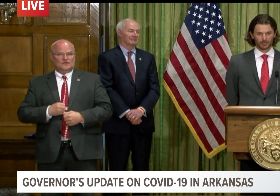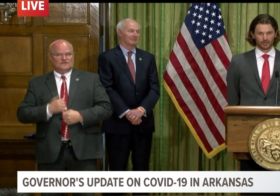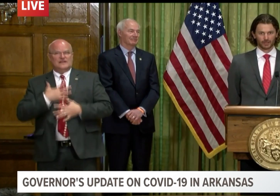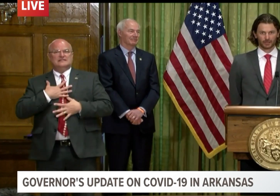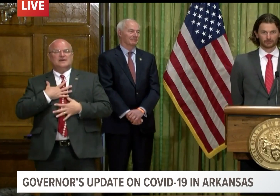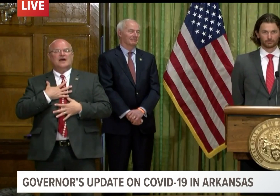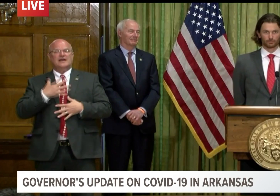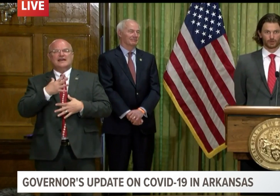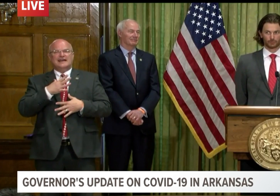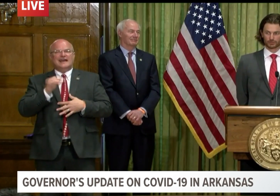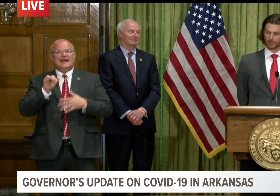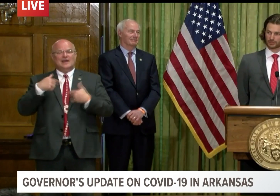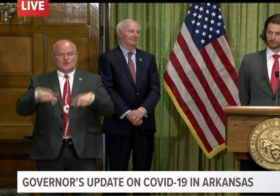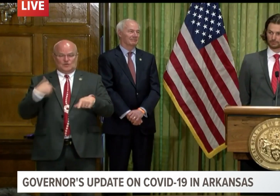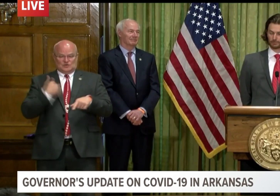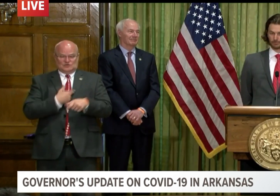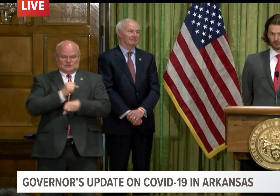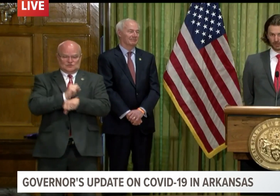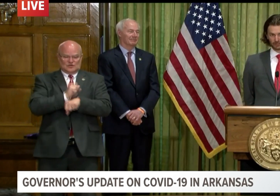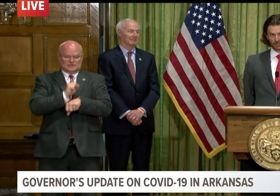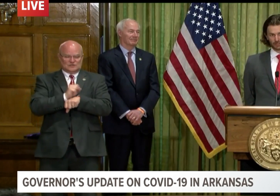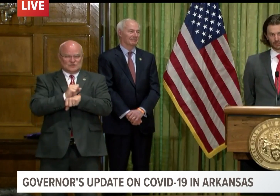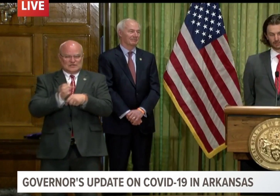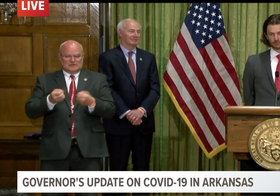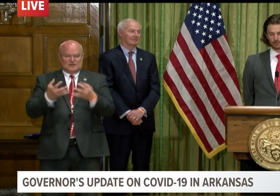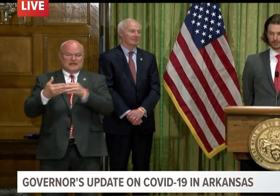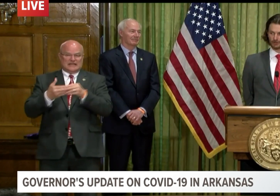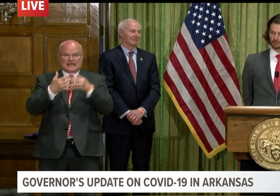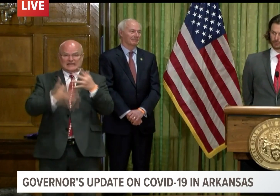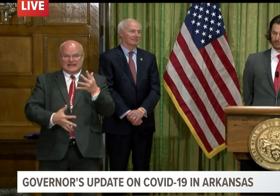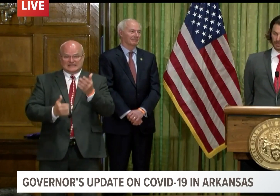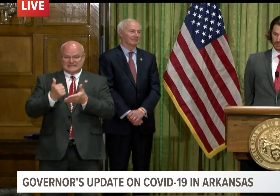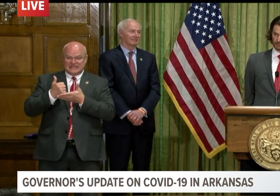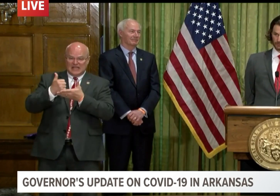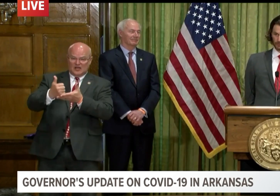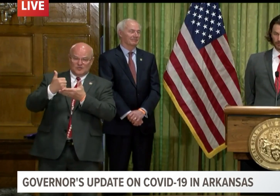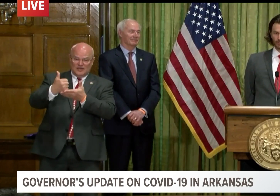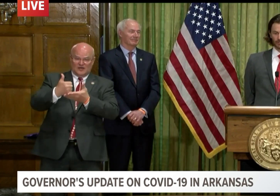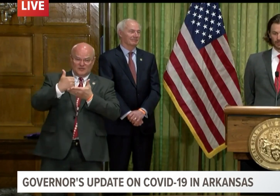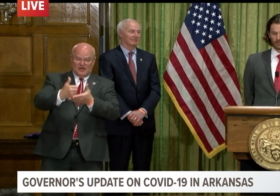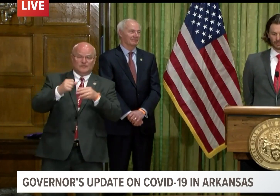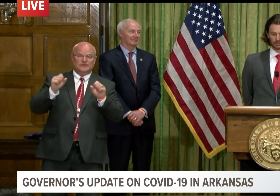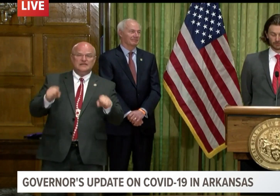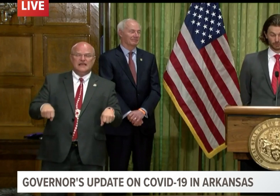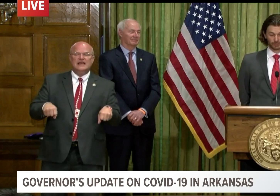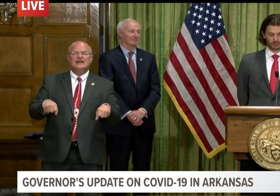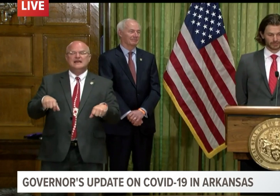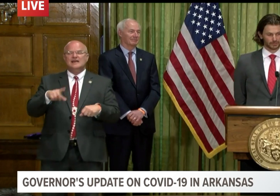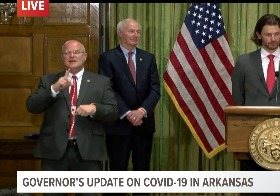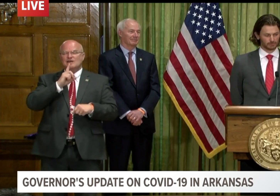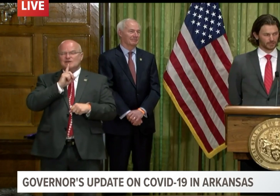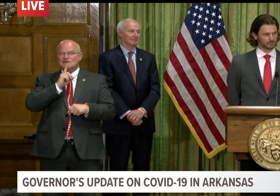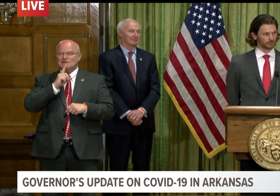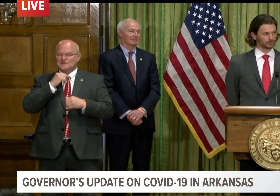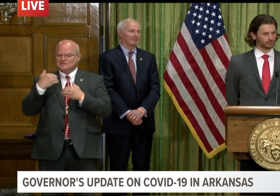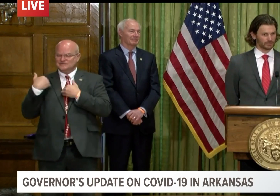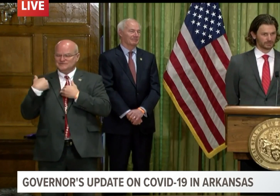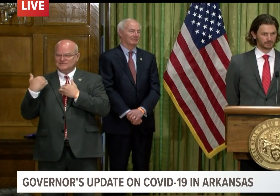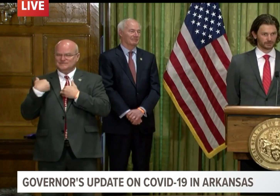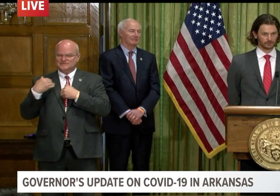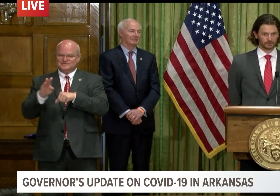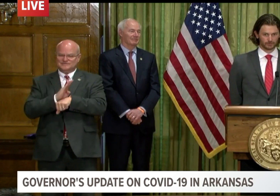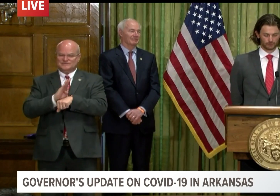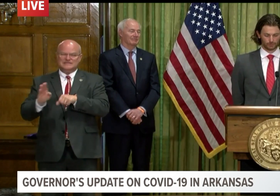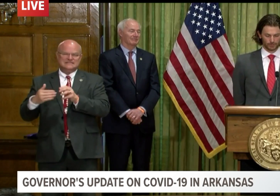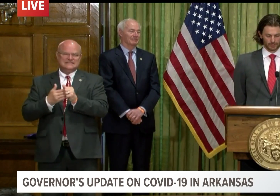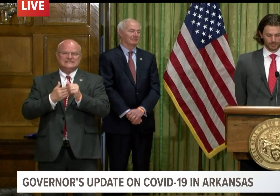inspiring. And while we're trying to provide guidelines in the most helpful way possible, it really is the responsibility of